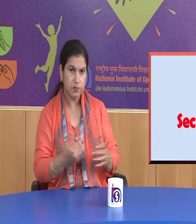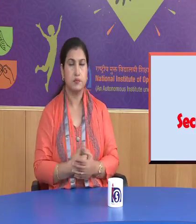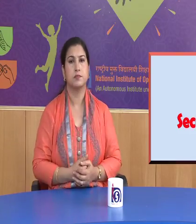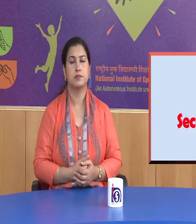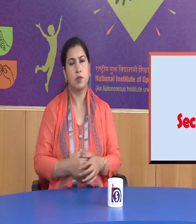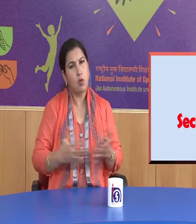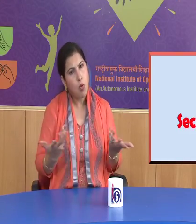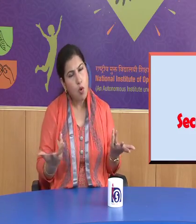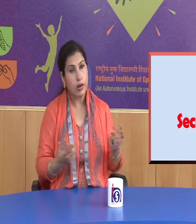or television.